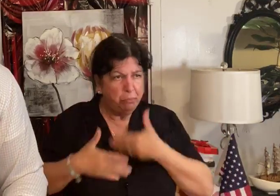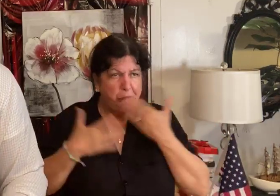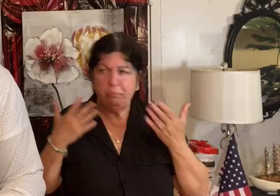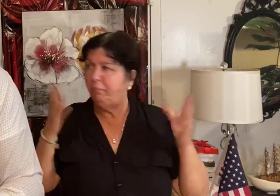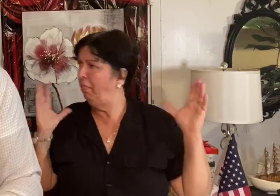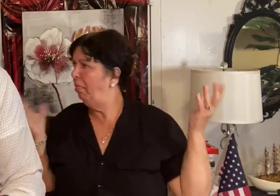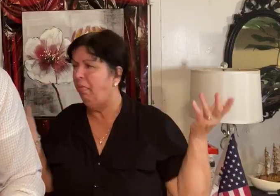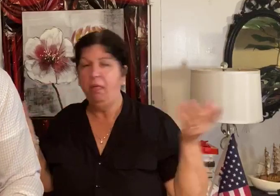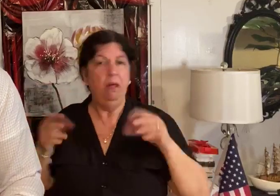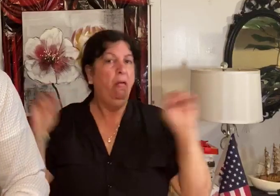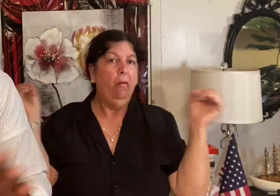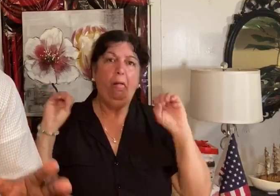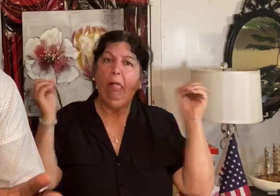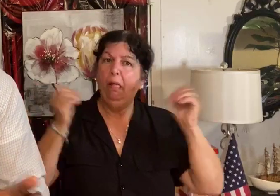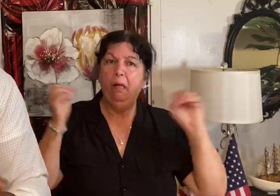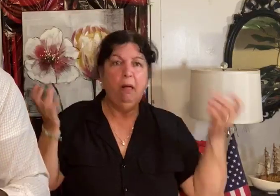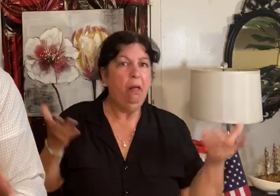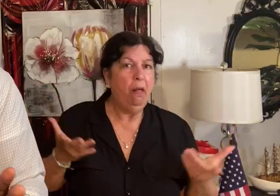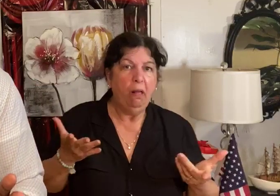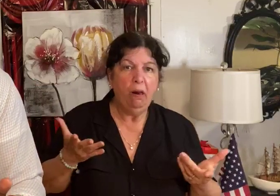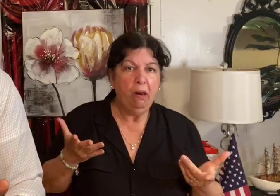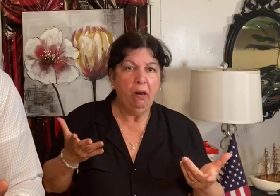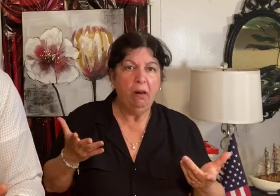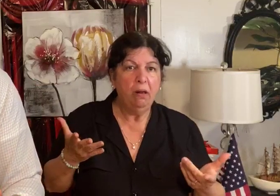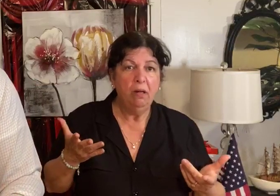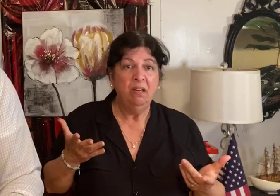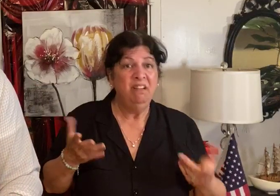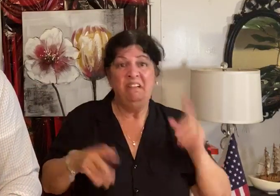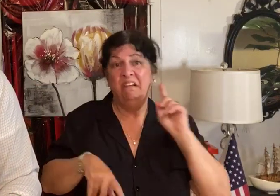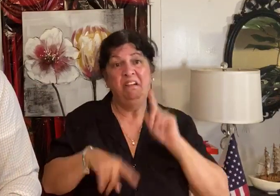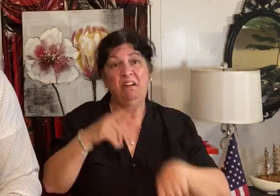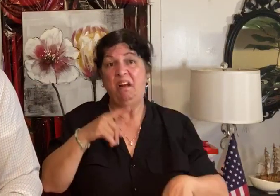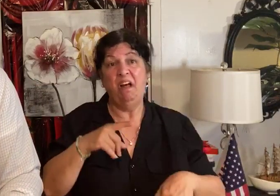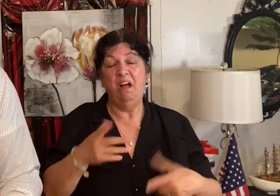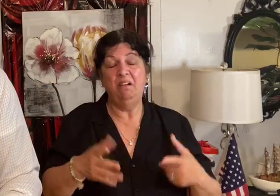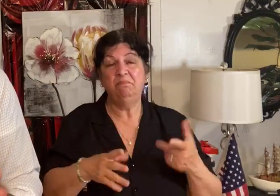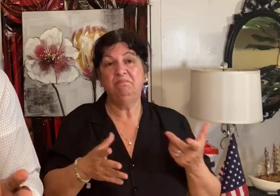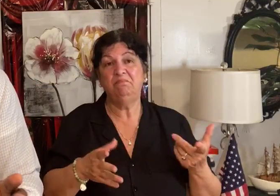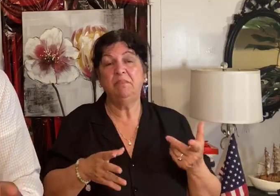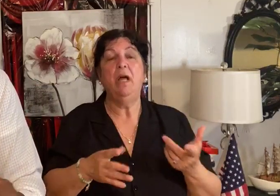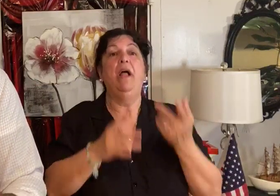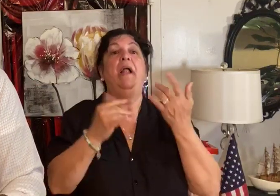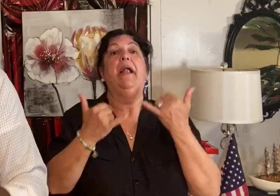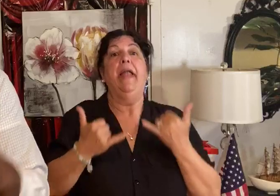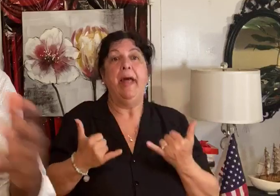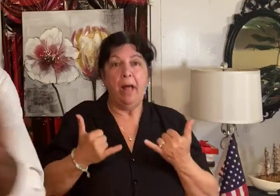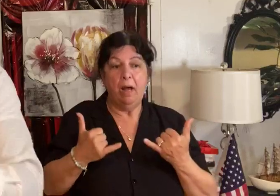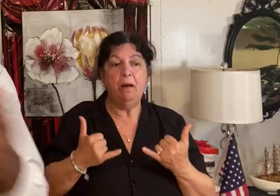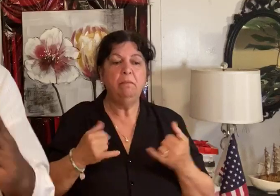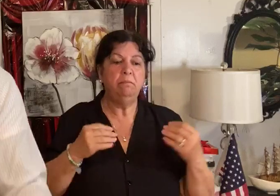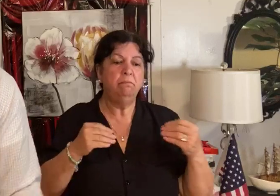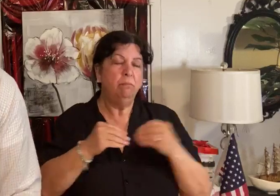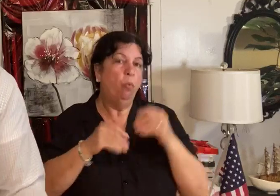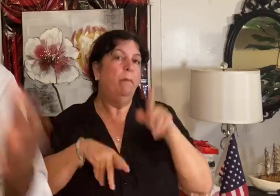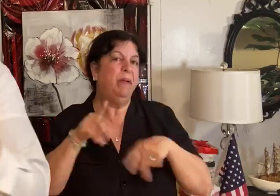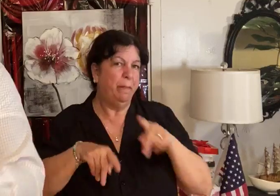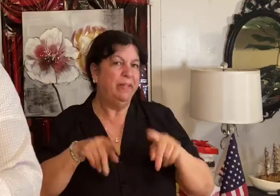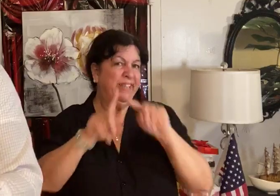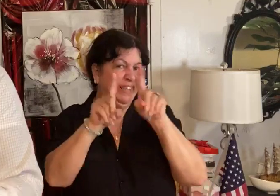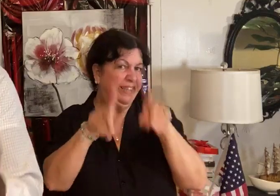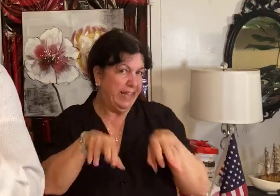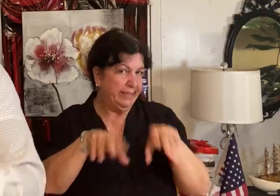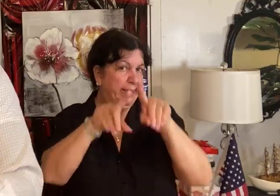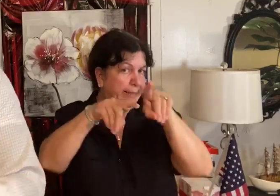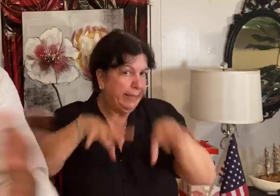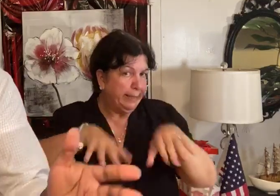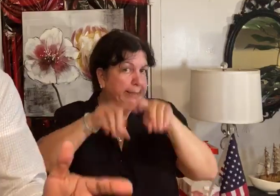country, half those tests or more were not even reliable tests. Even now, people are getting tested multiple times. They